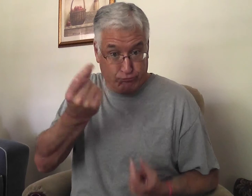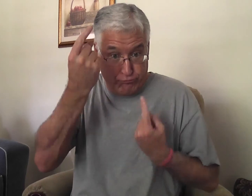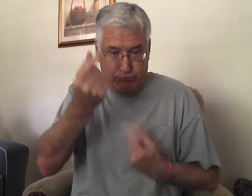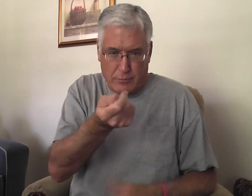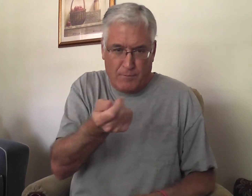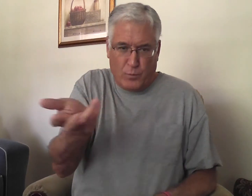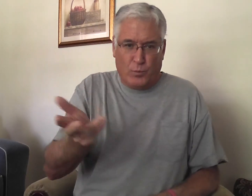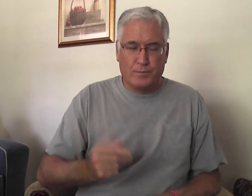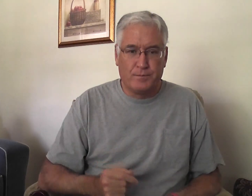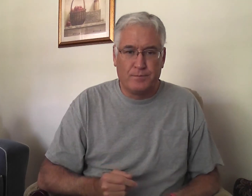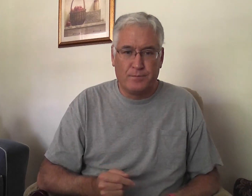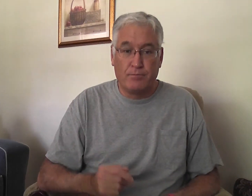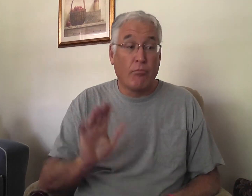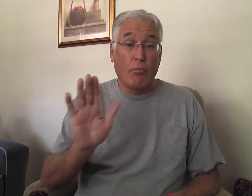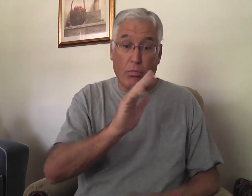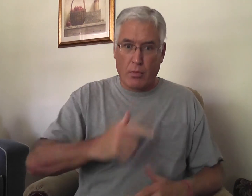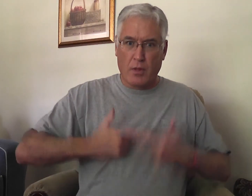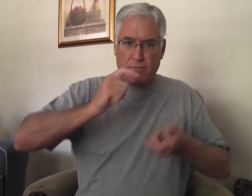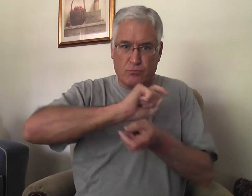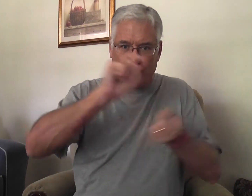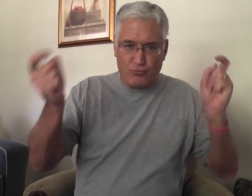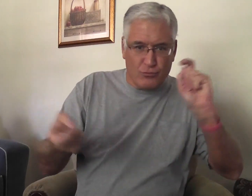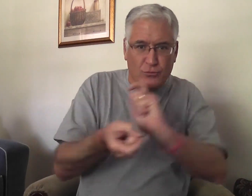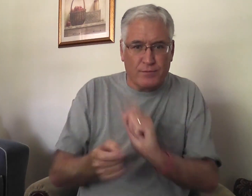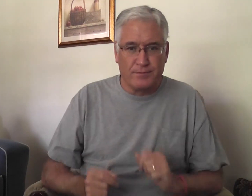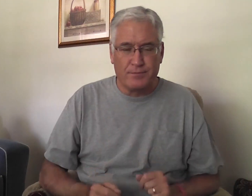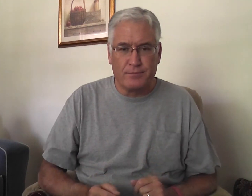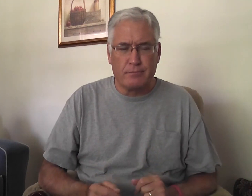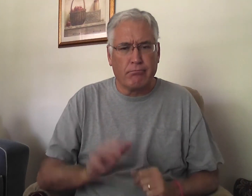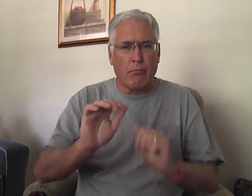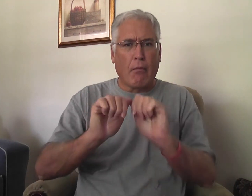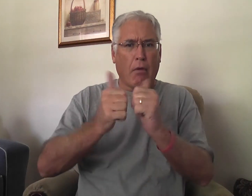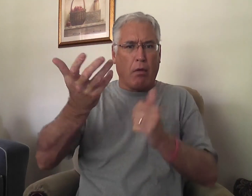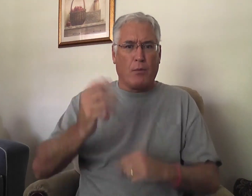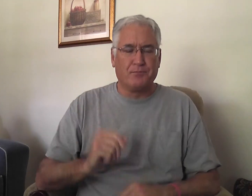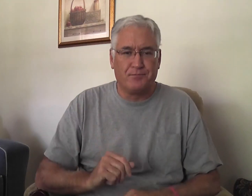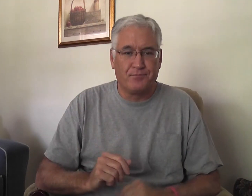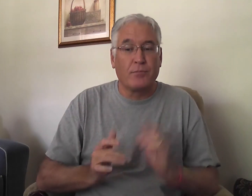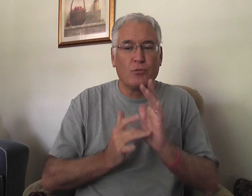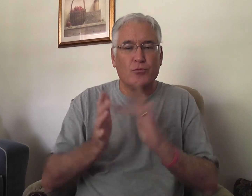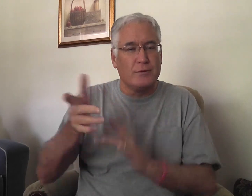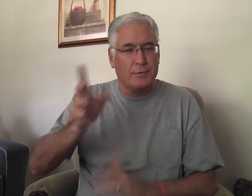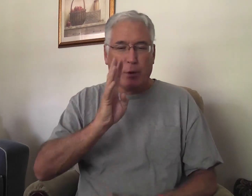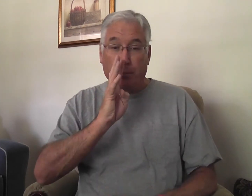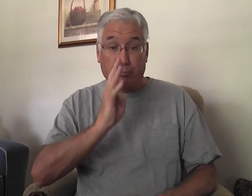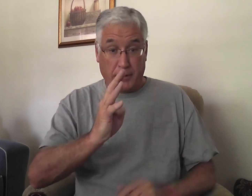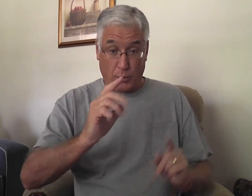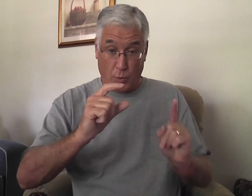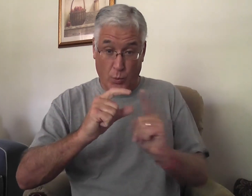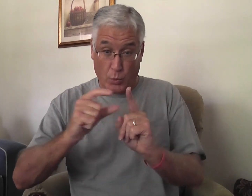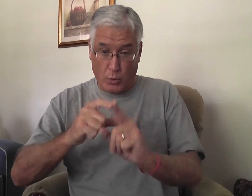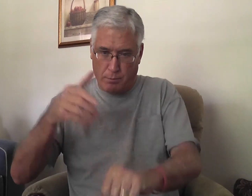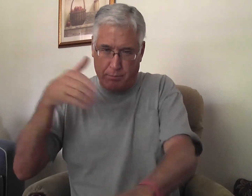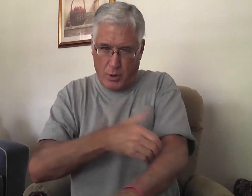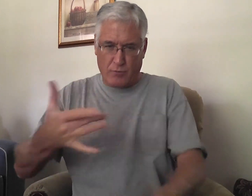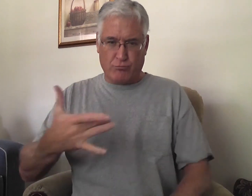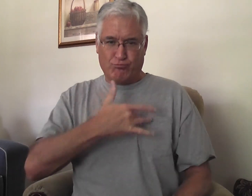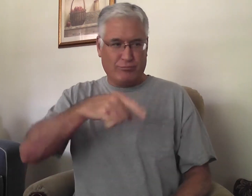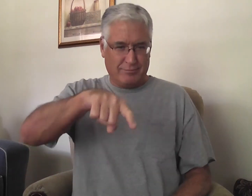them understood, both heart and head. Their lives were changed. But how many? Well,